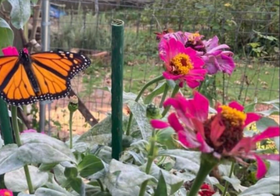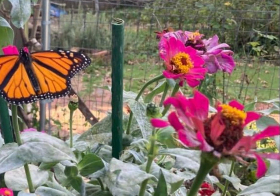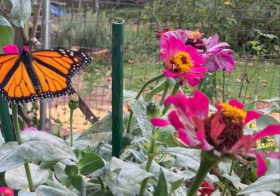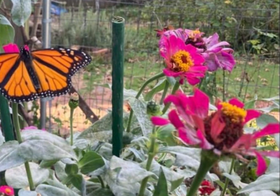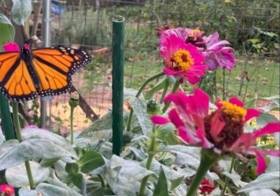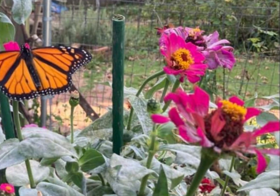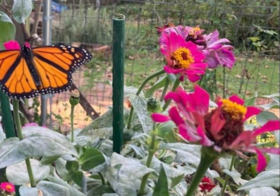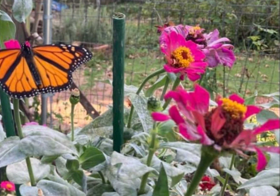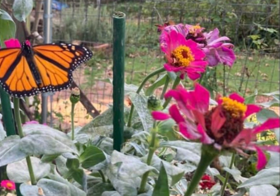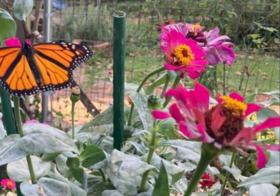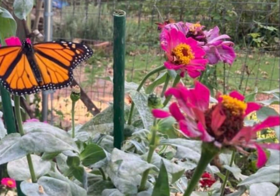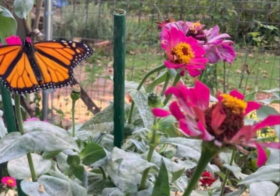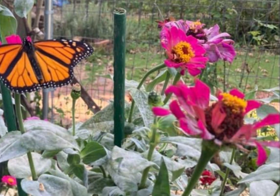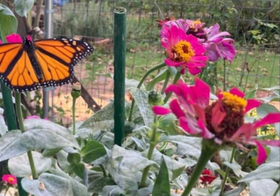flowers.